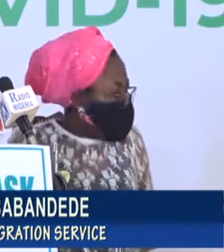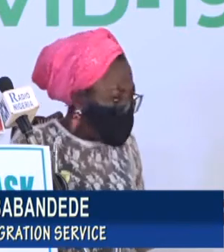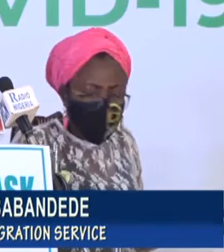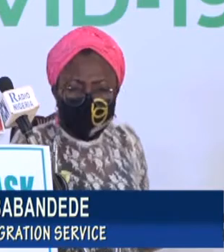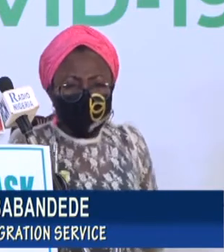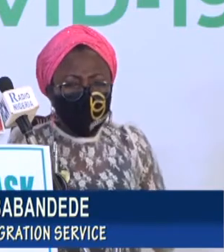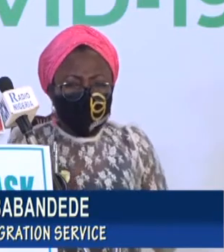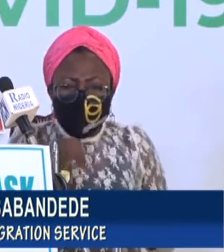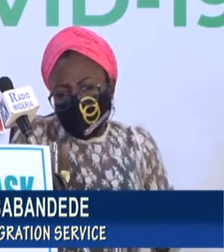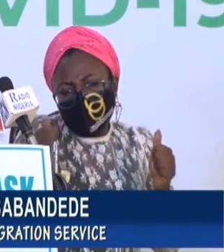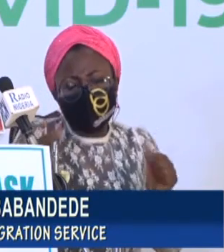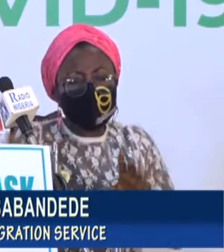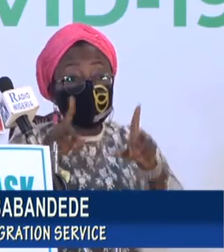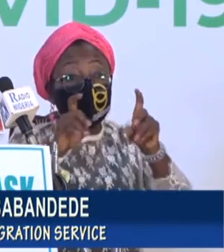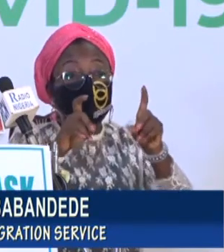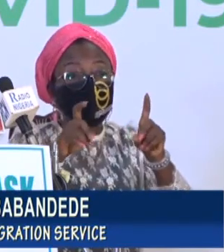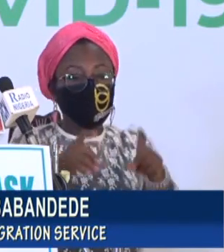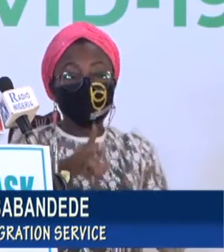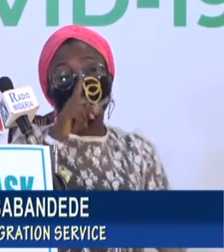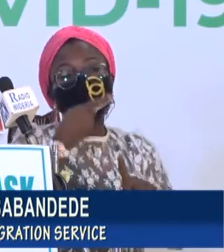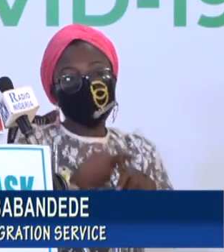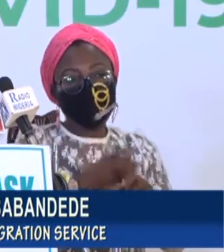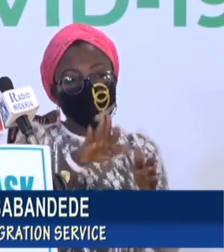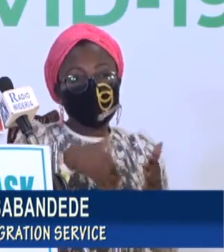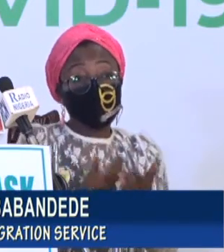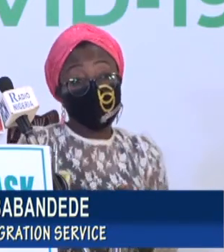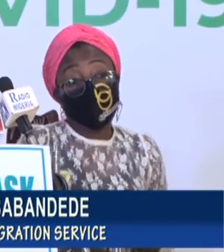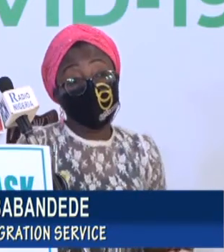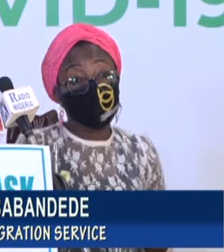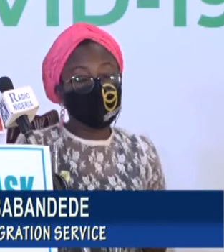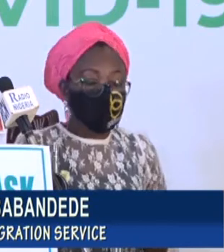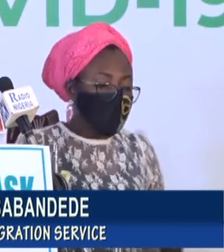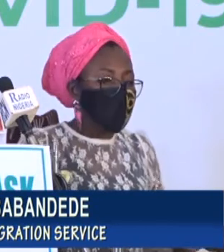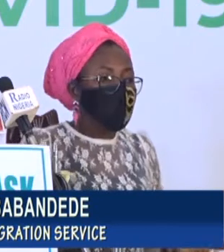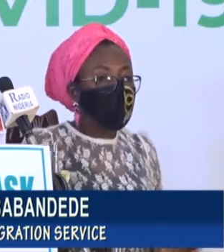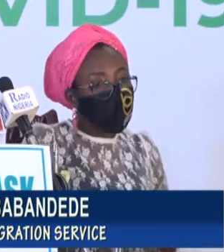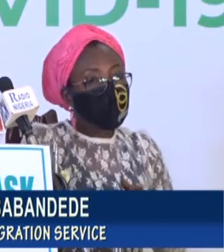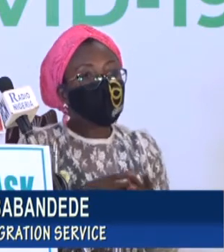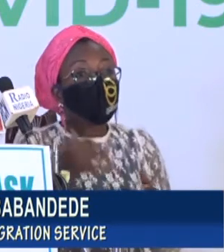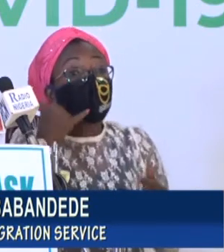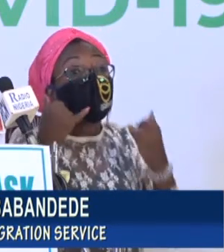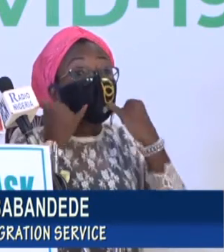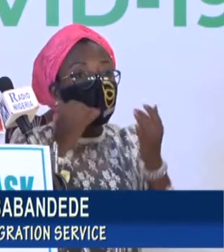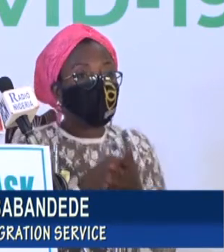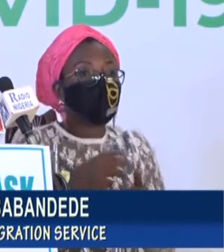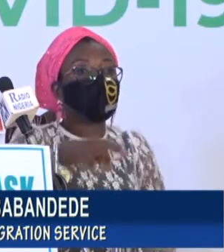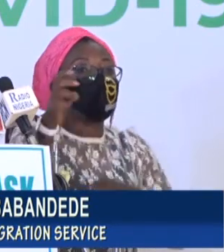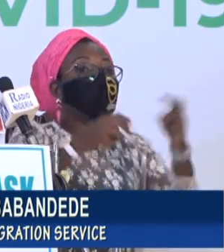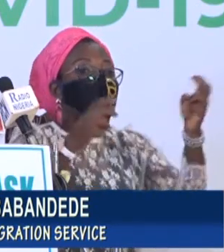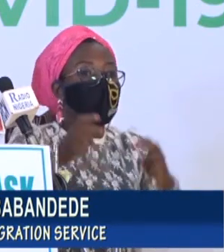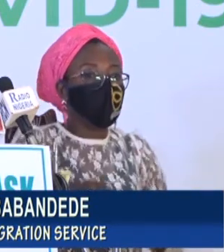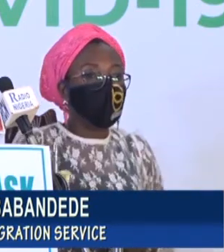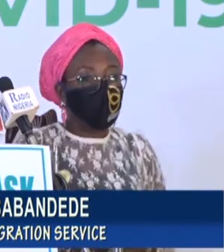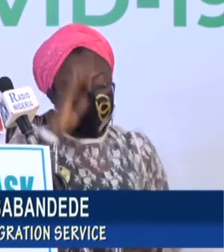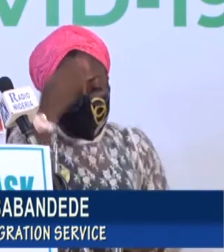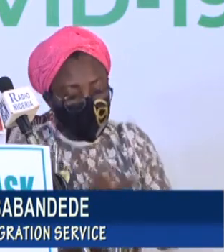refused to do the test, but after almost 1 month of their arrival, I'm sure this is the old list, they have started calling that they want to travel. Their son wants to